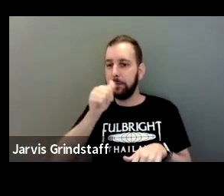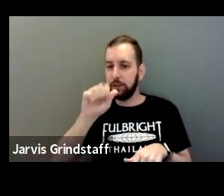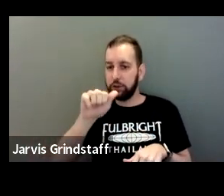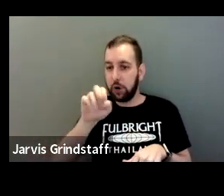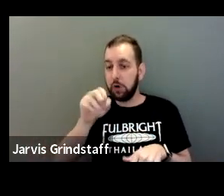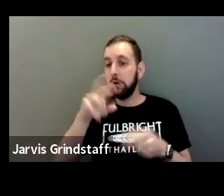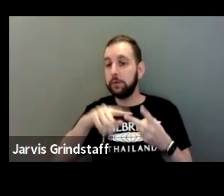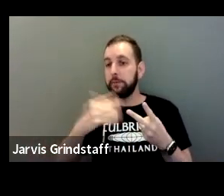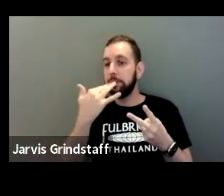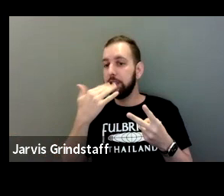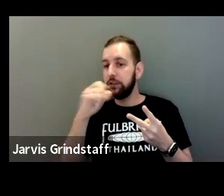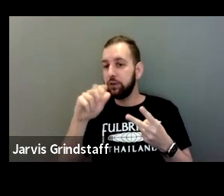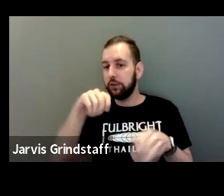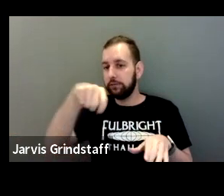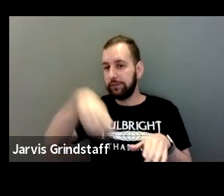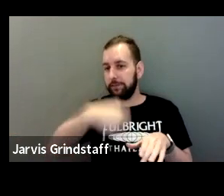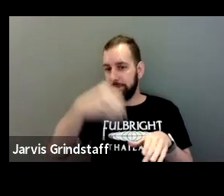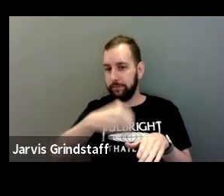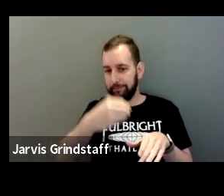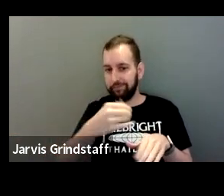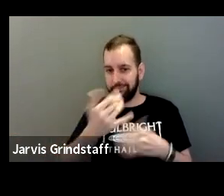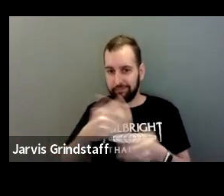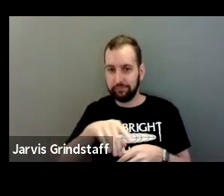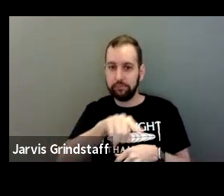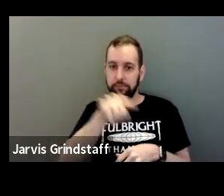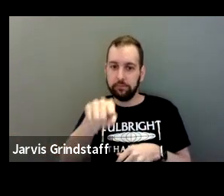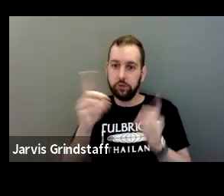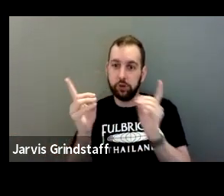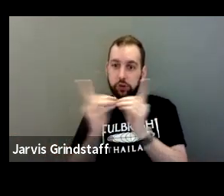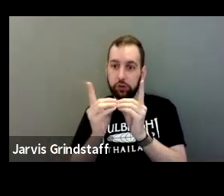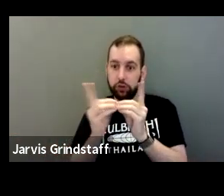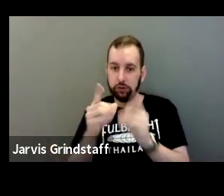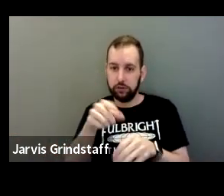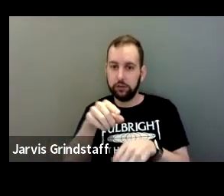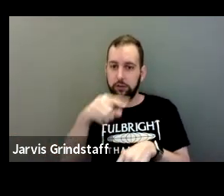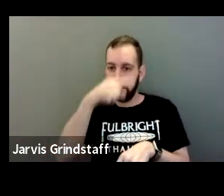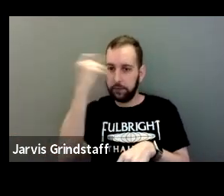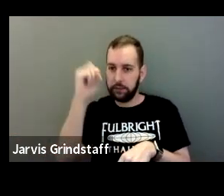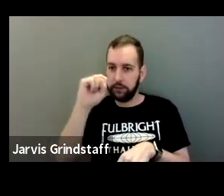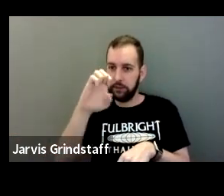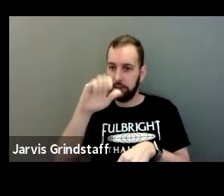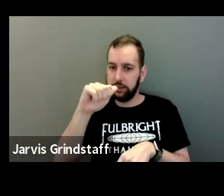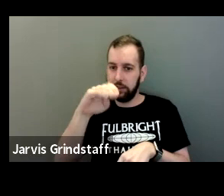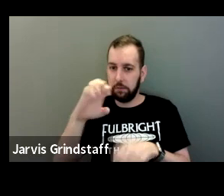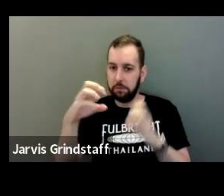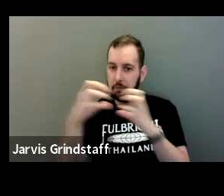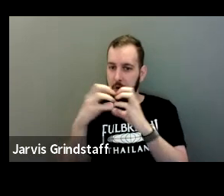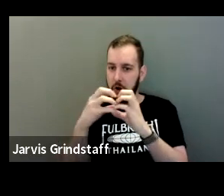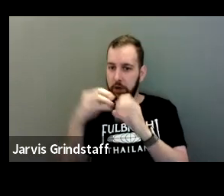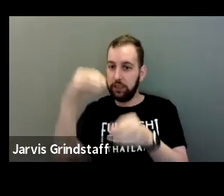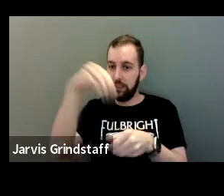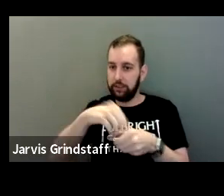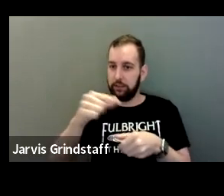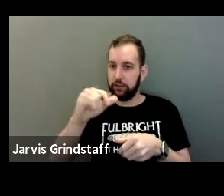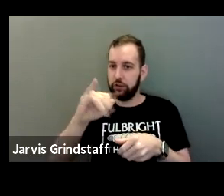can just get one of those with peanut sauce or with spicy sauce and dip it. And then the last one I put here is a dessert. This is